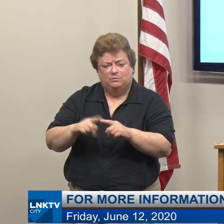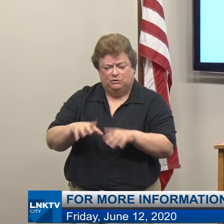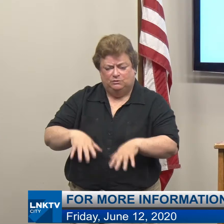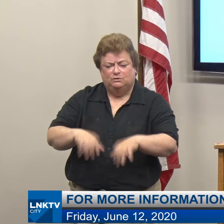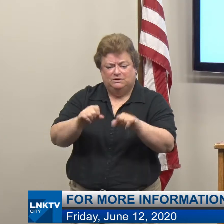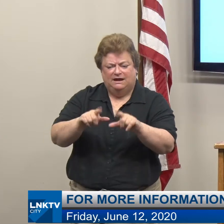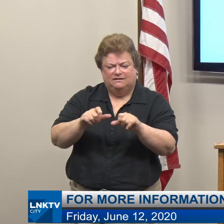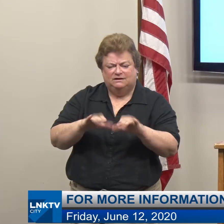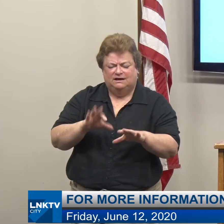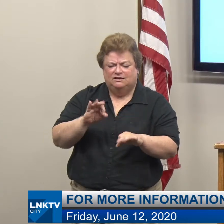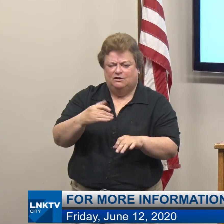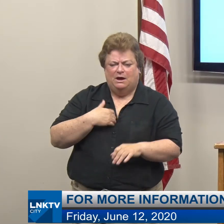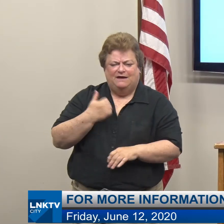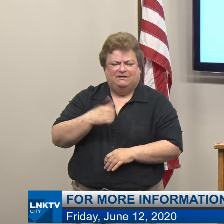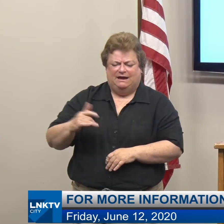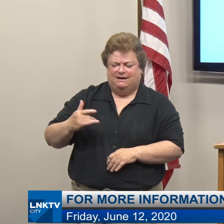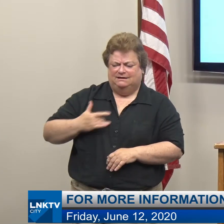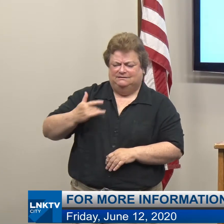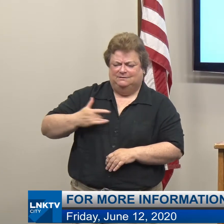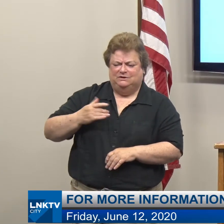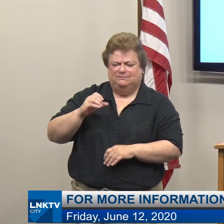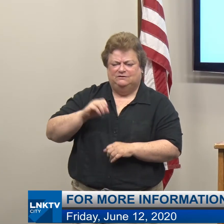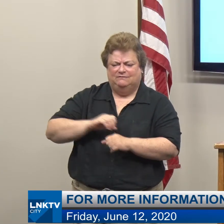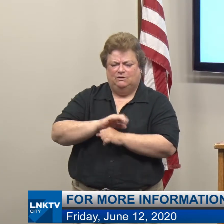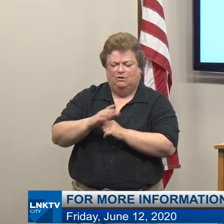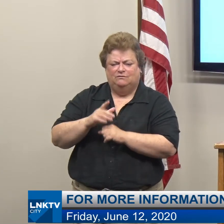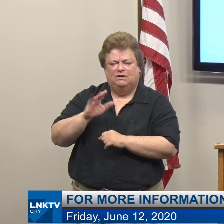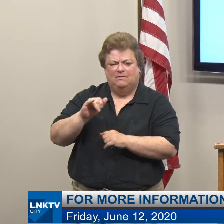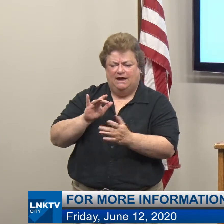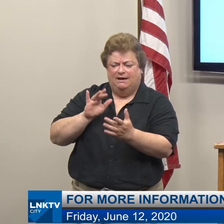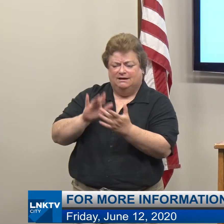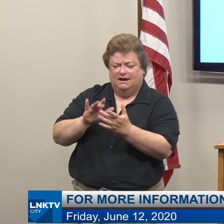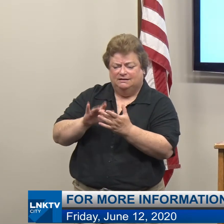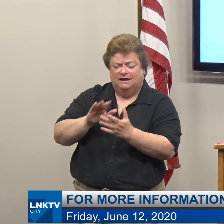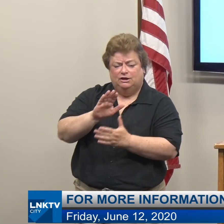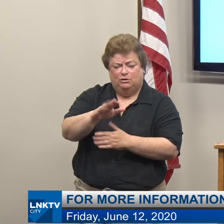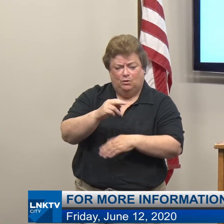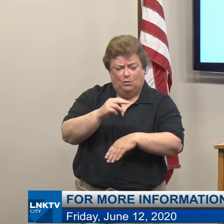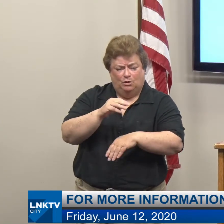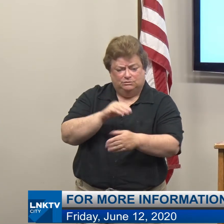if you have symptoms of COVID-19 by contacting your